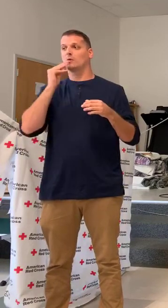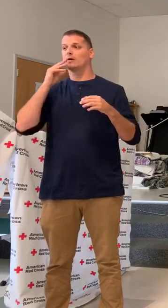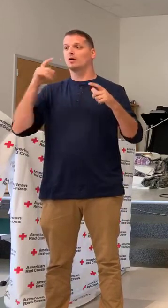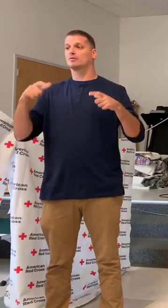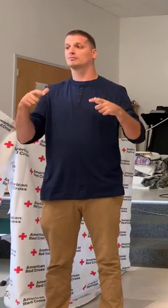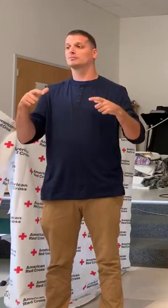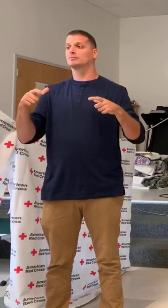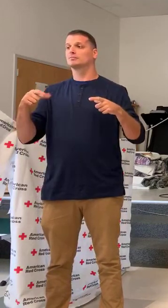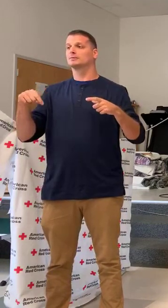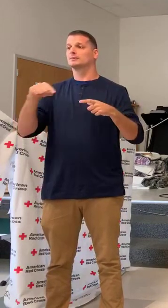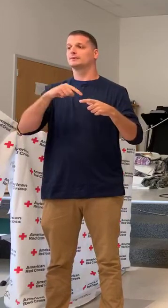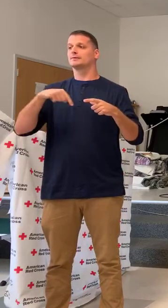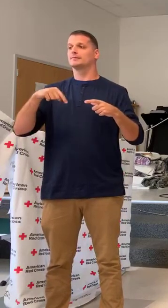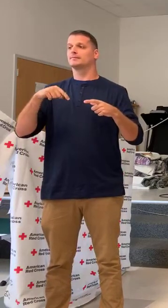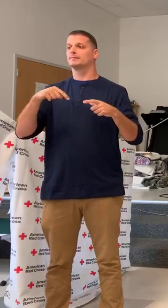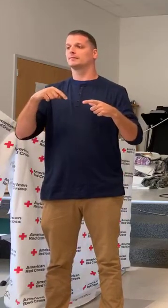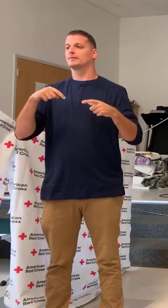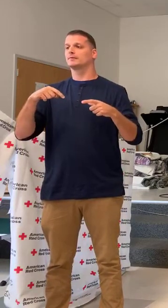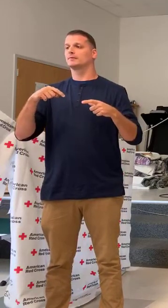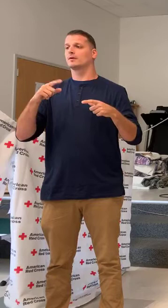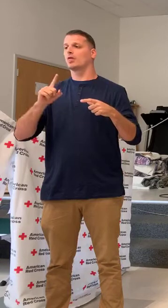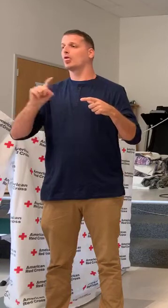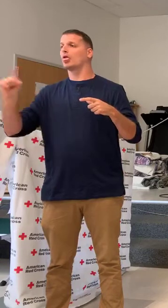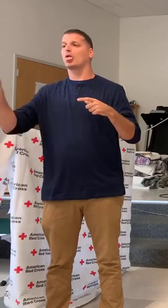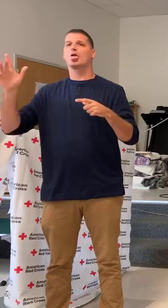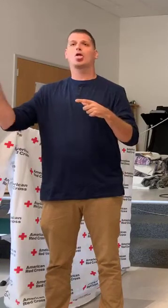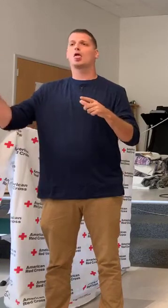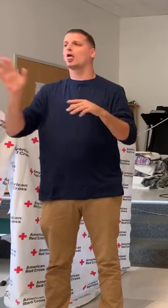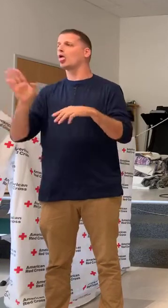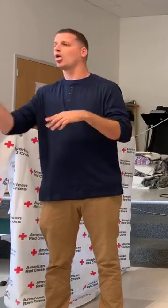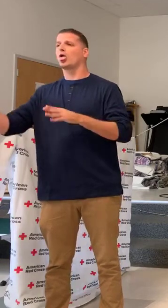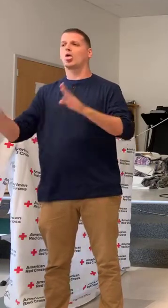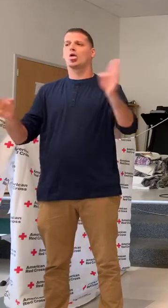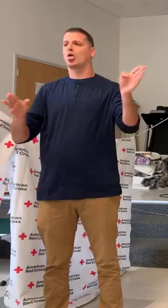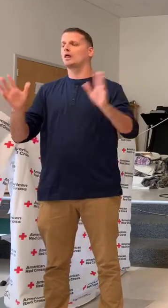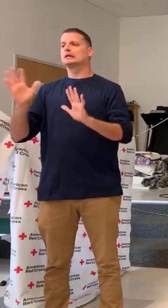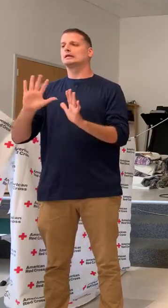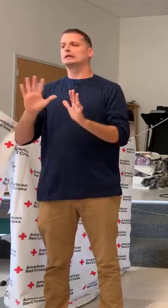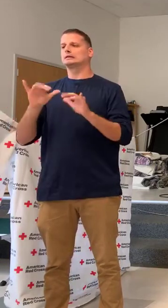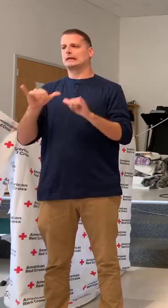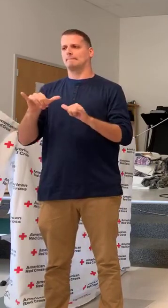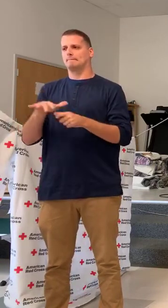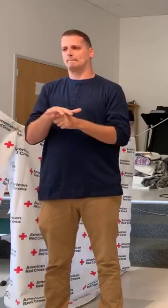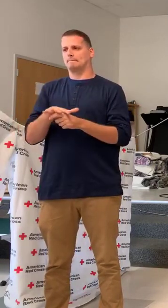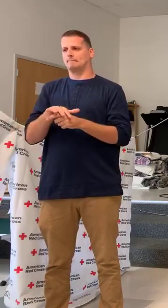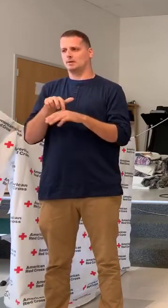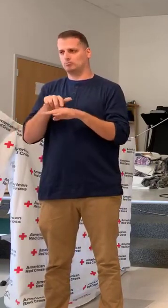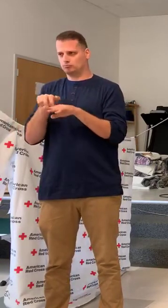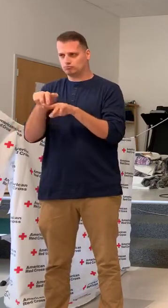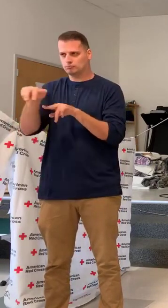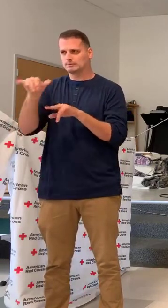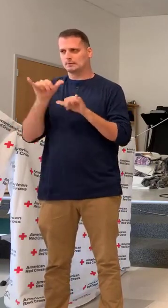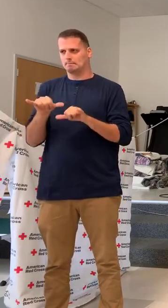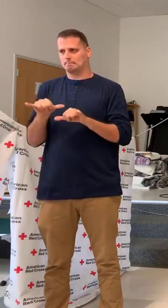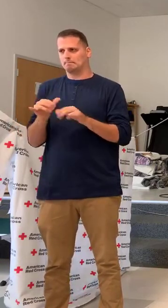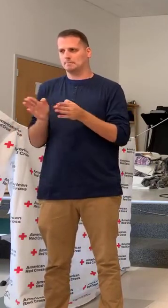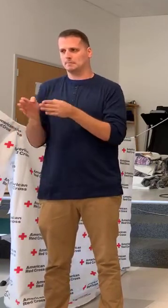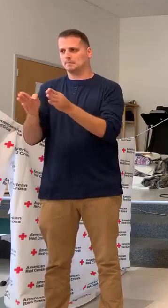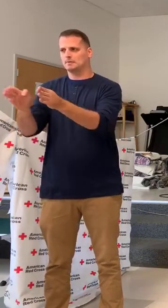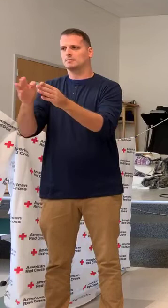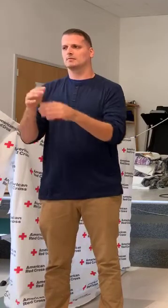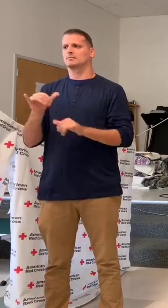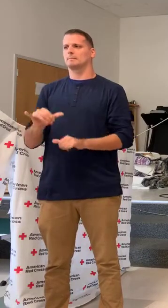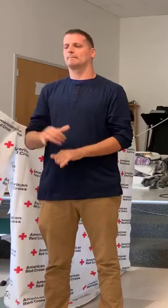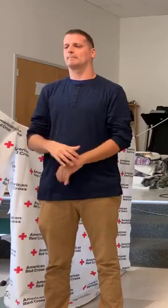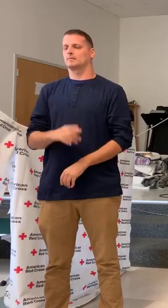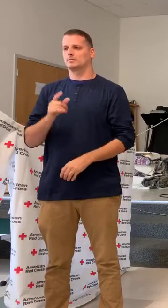existing. A tree can fall over behind you if you go down a driveway or down a road. Perhaps later in the